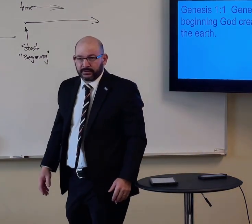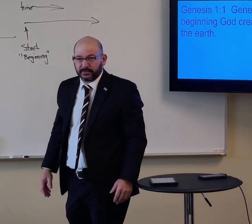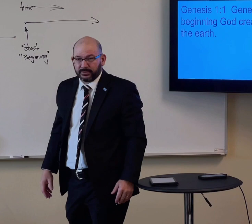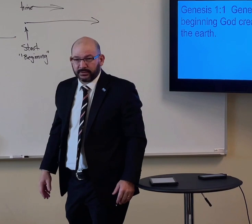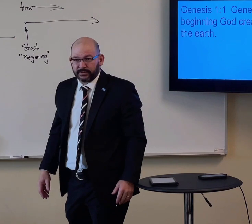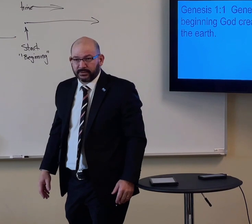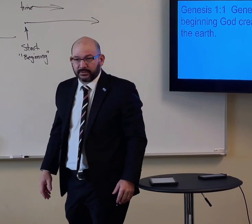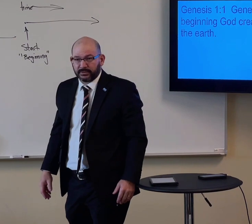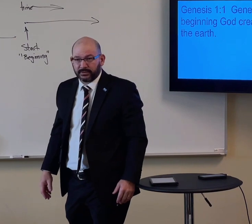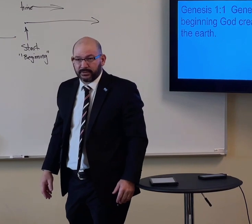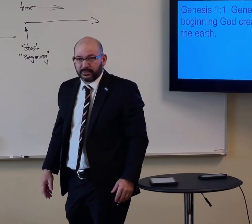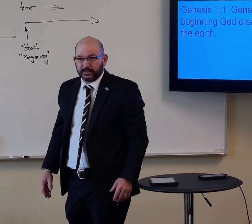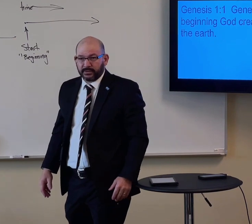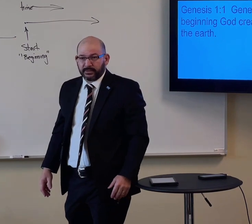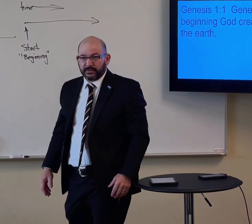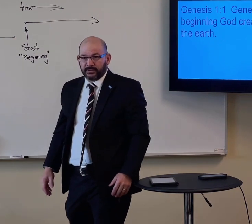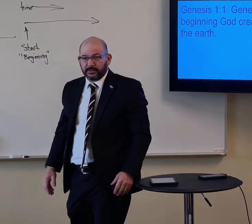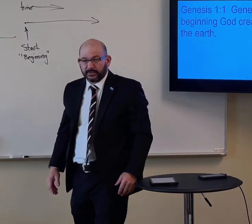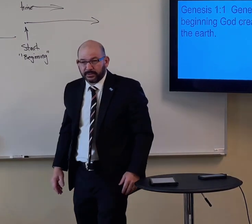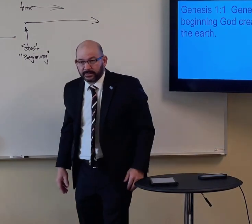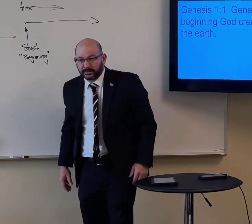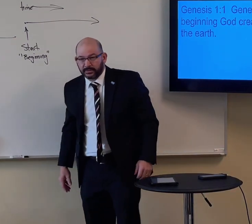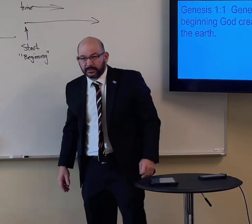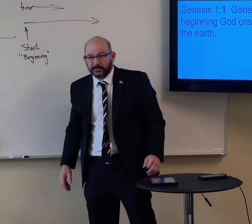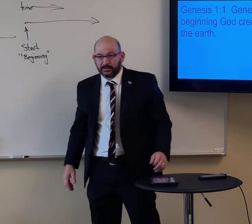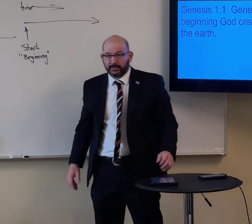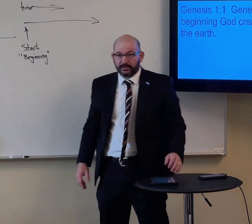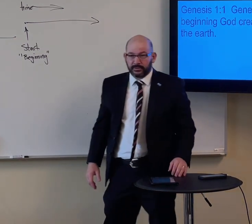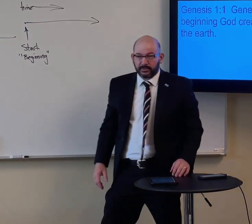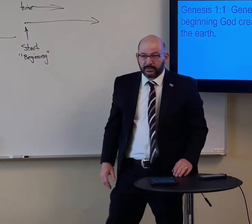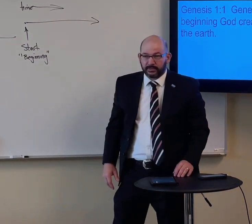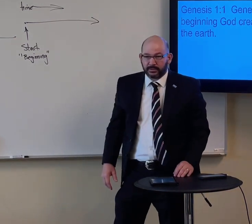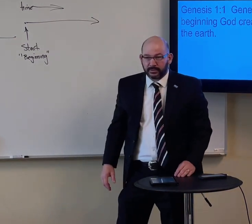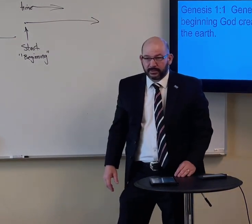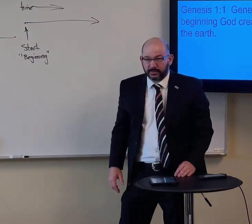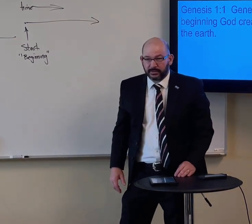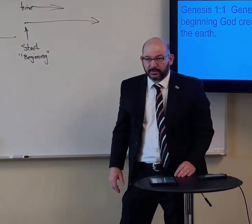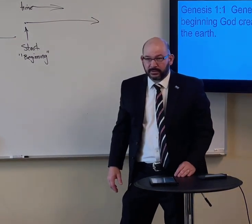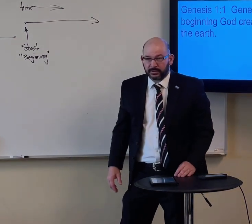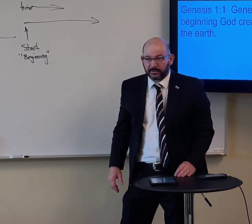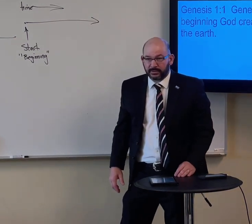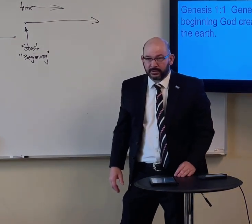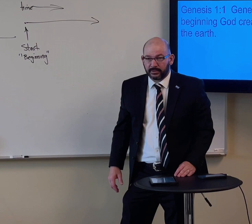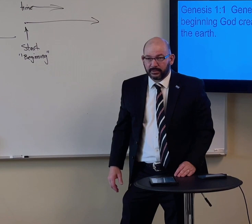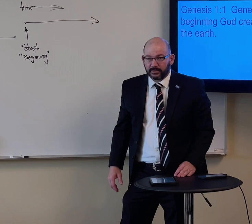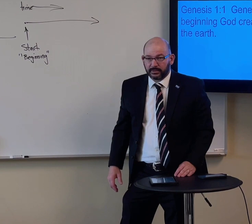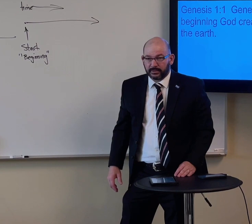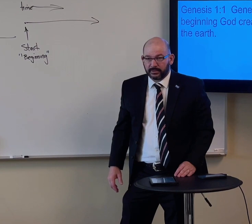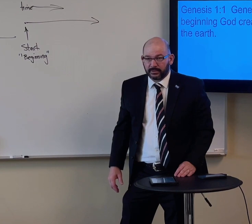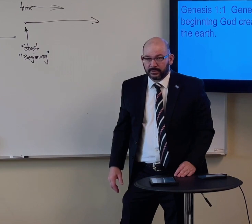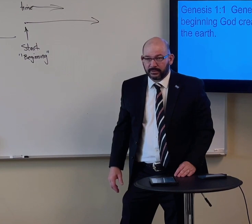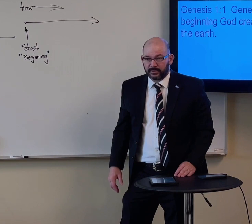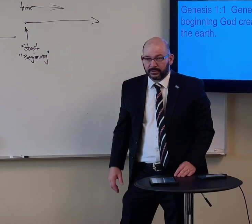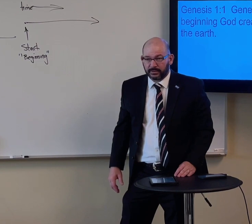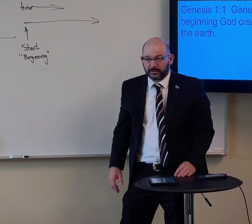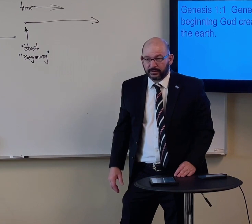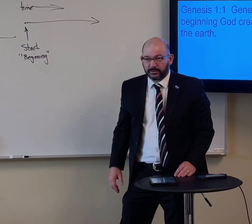person that believes in God must come, you know, come to him